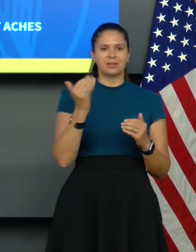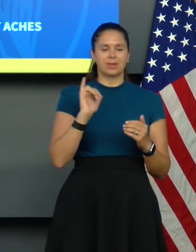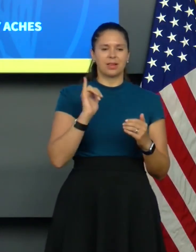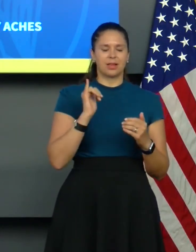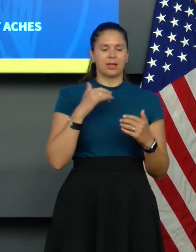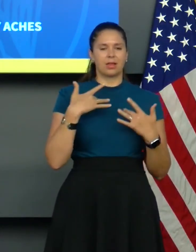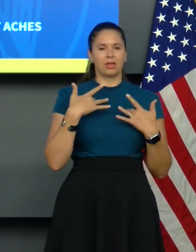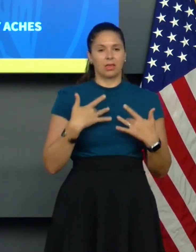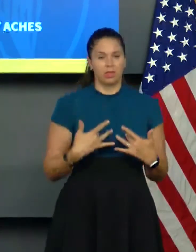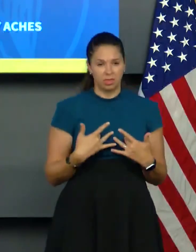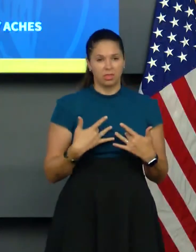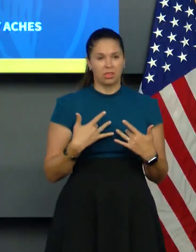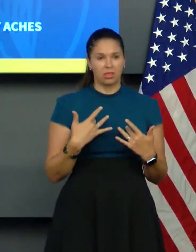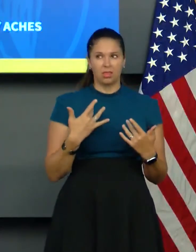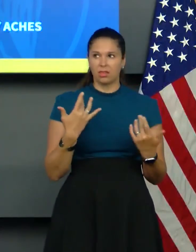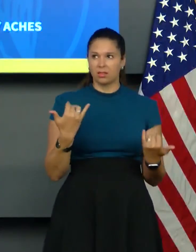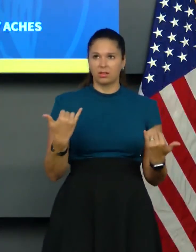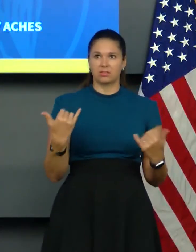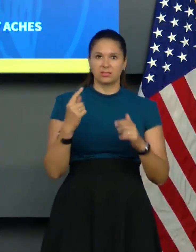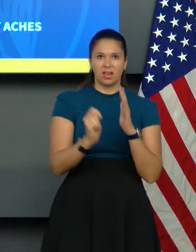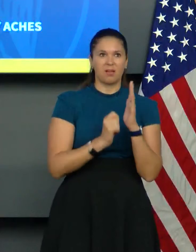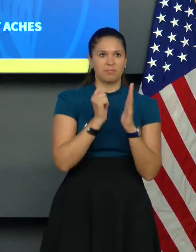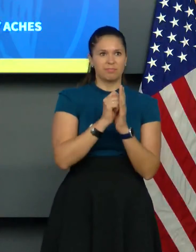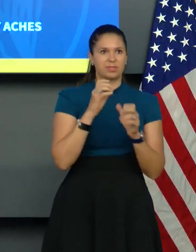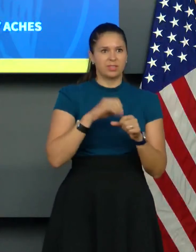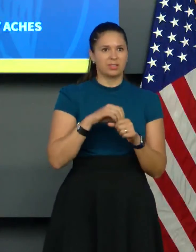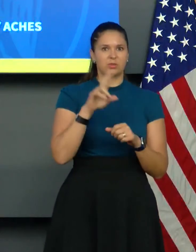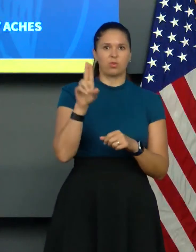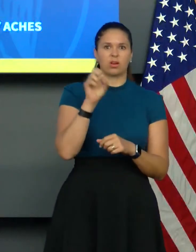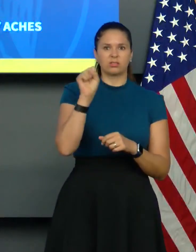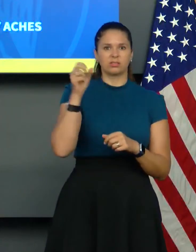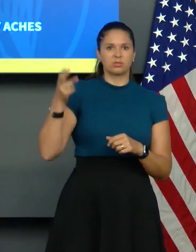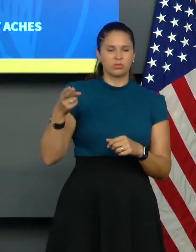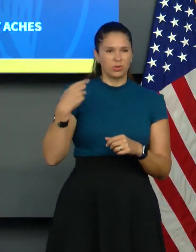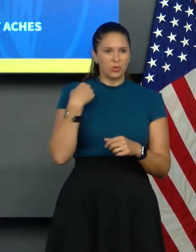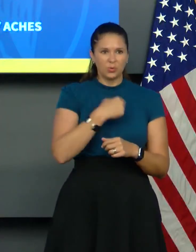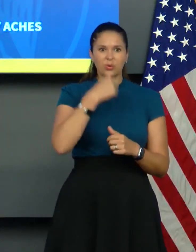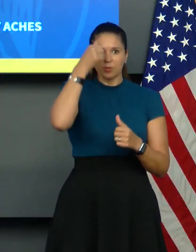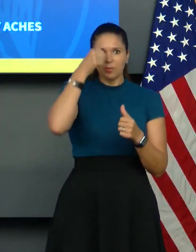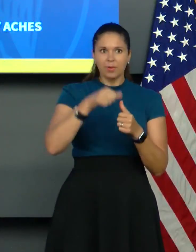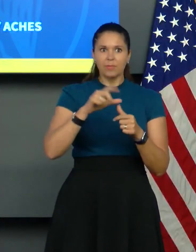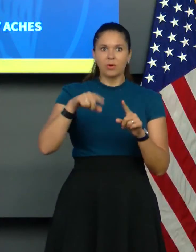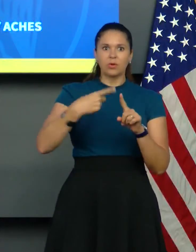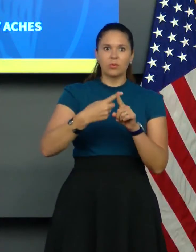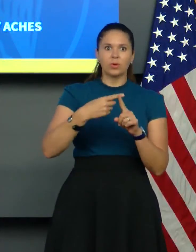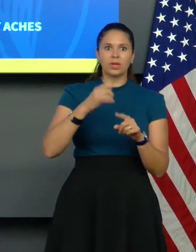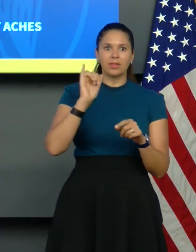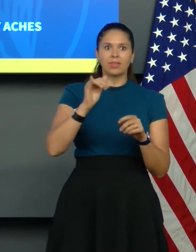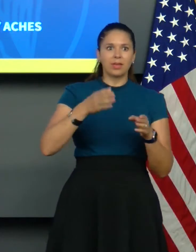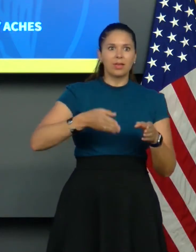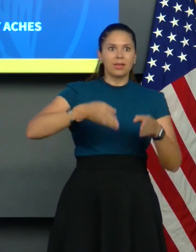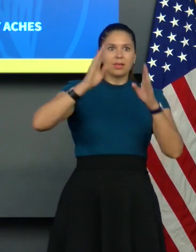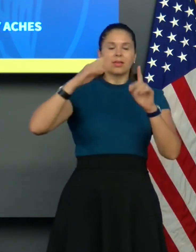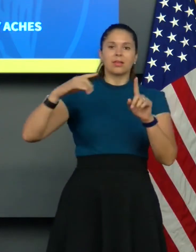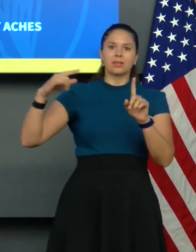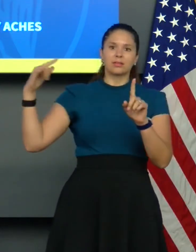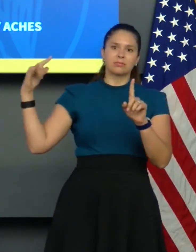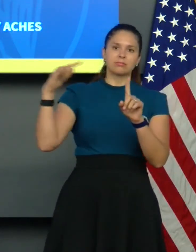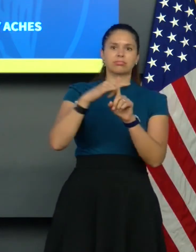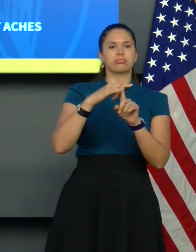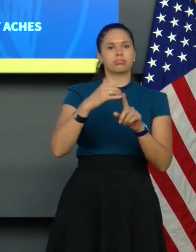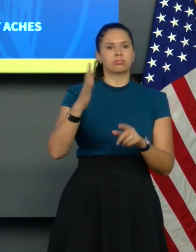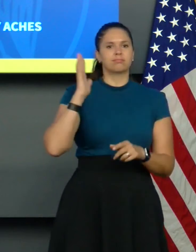history. We can all remember where we were and what we were doing when those two planes crashed into the Twin